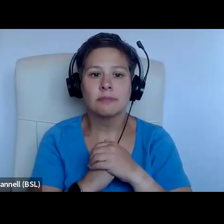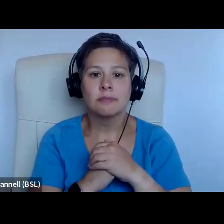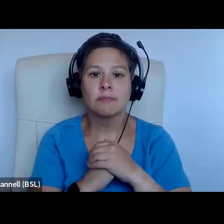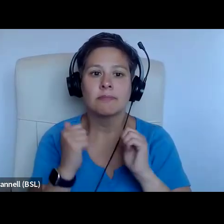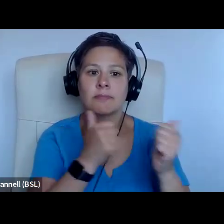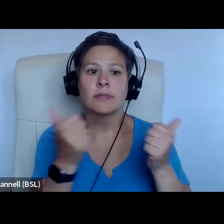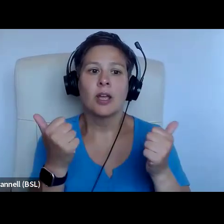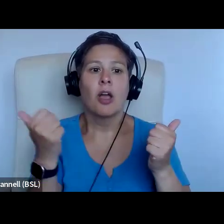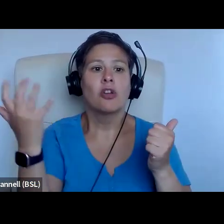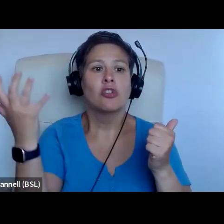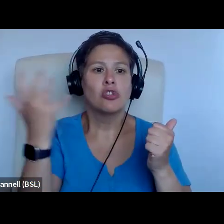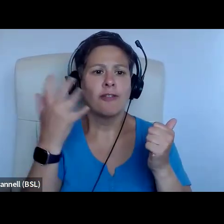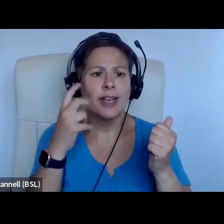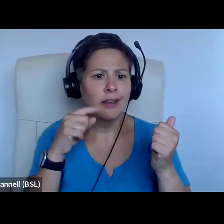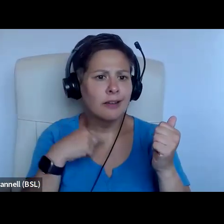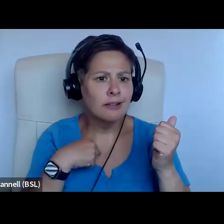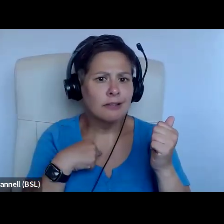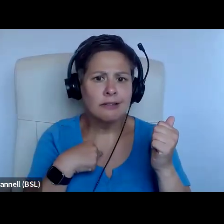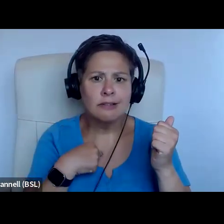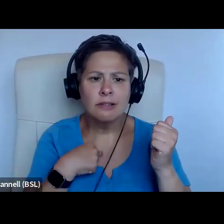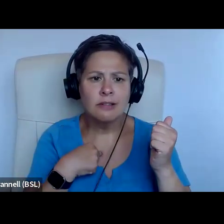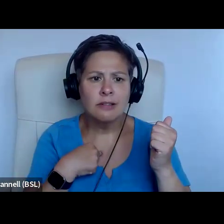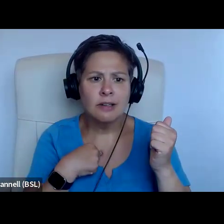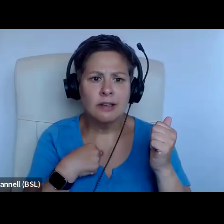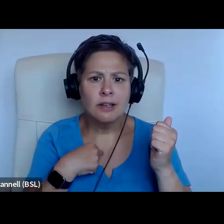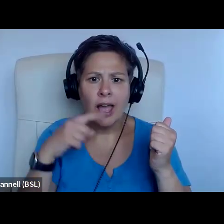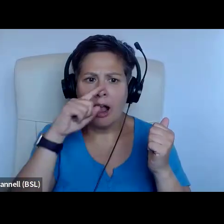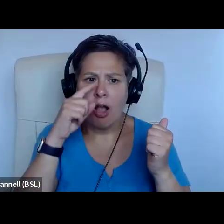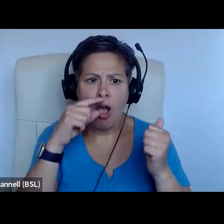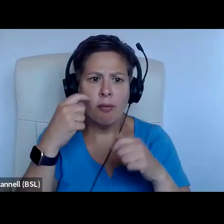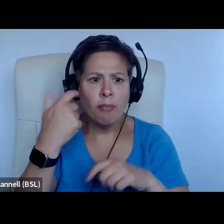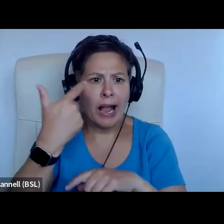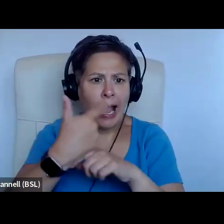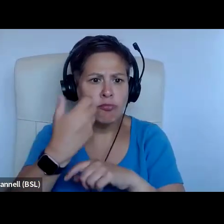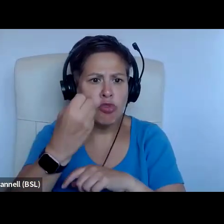Hi, apologies, Amelia. I can't seem to access the camera.